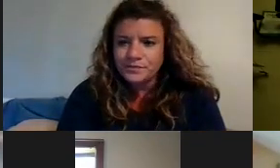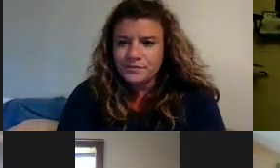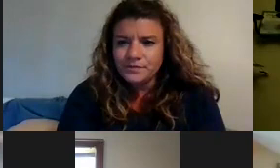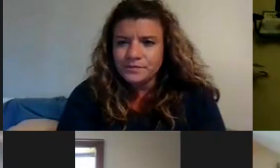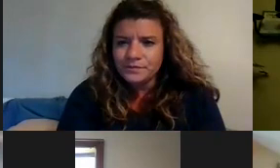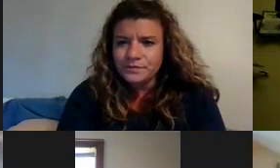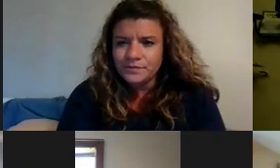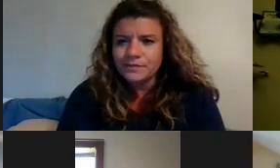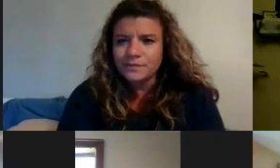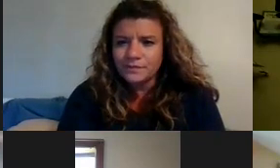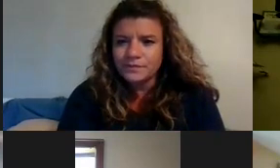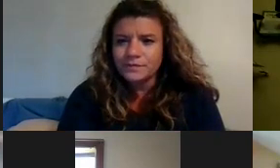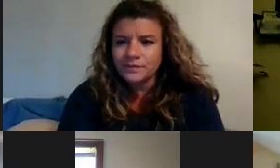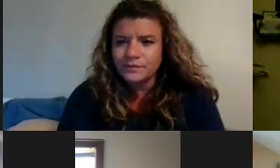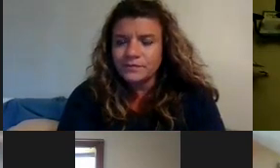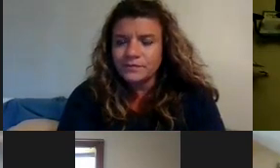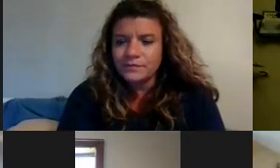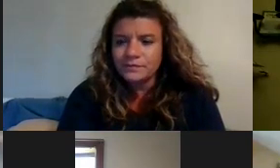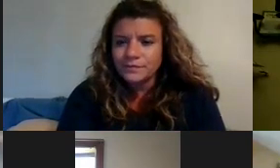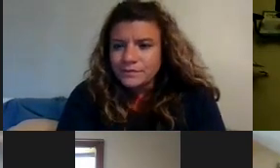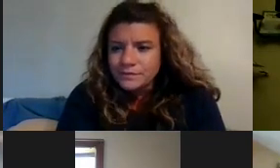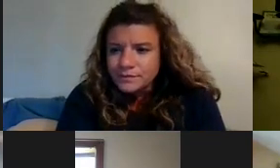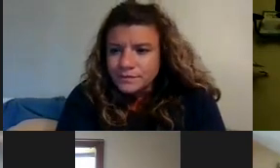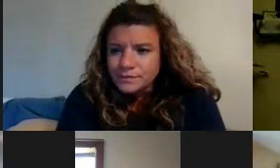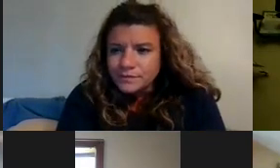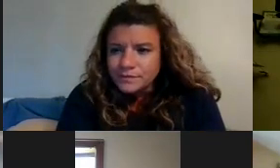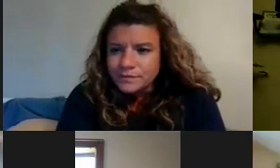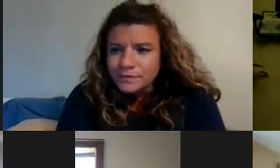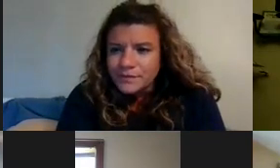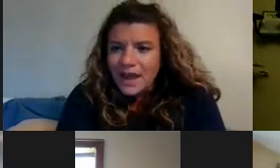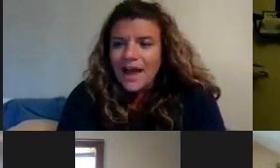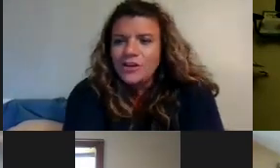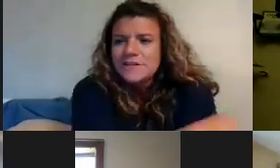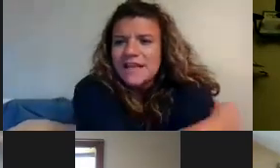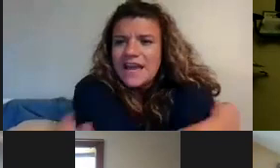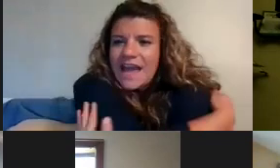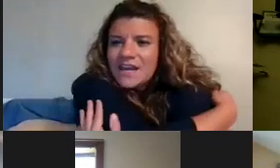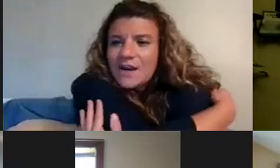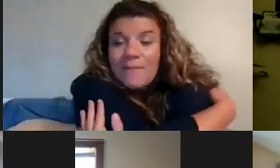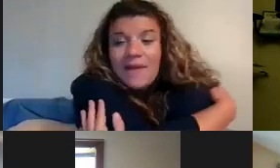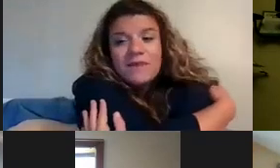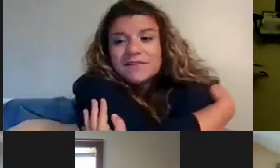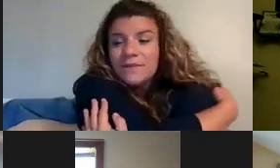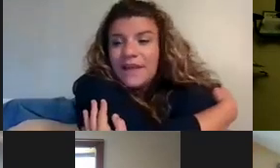Very good. I'm trying to scroll back up, but how do you say I may have missed some, ladies,